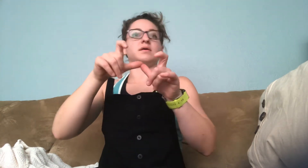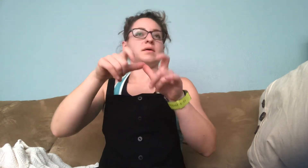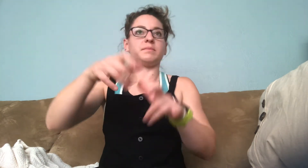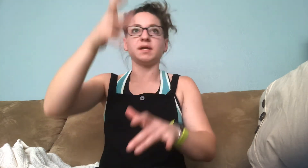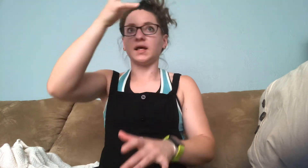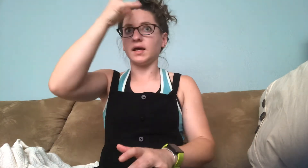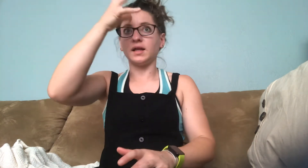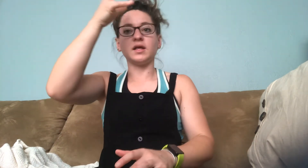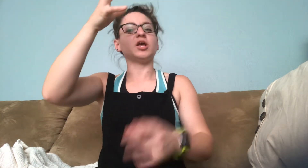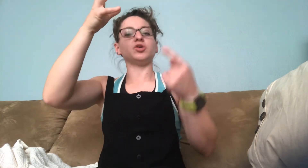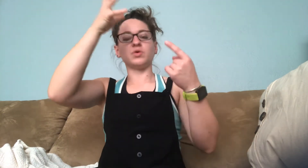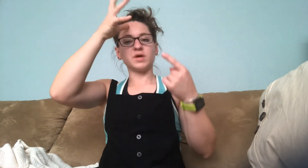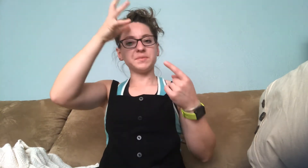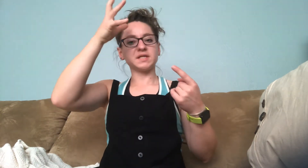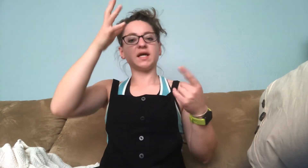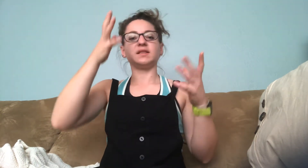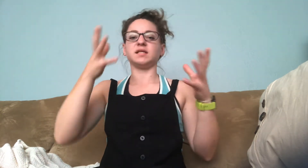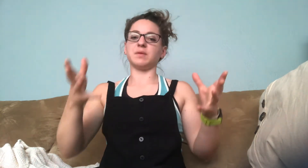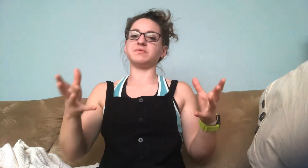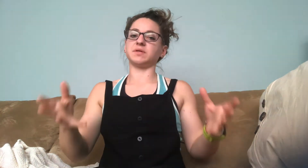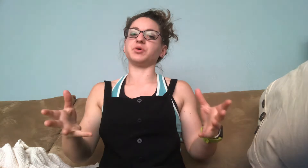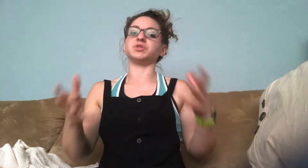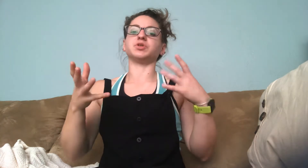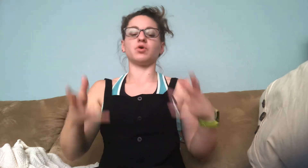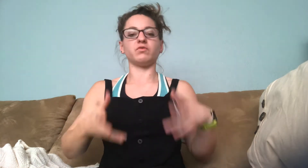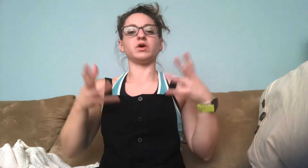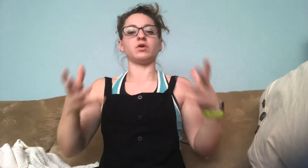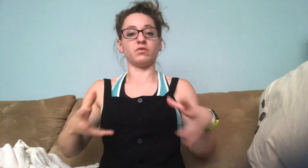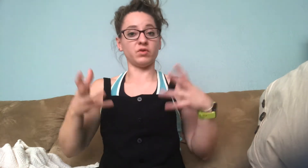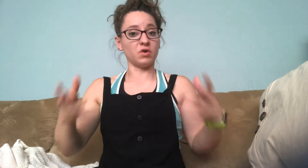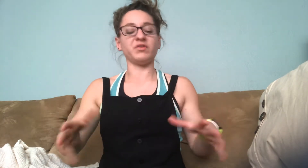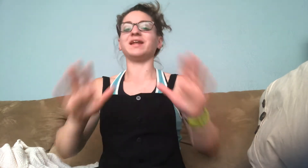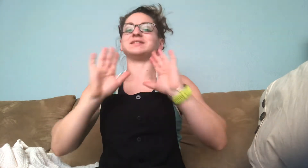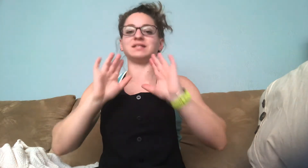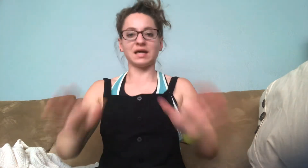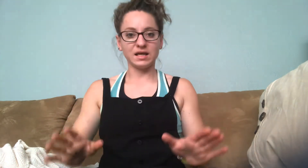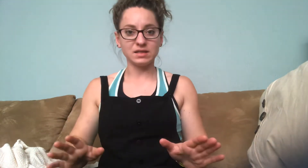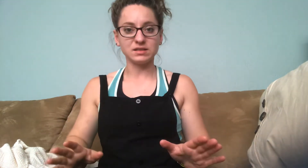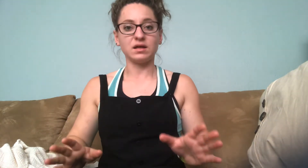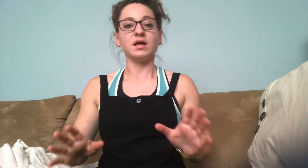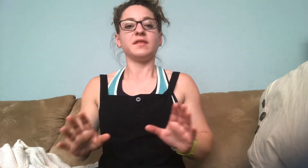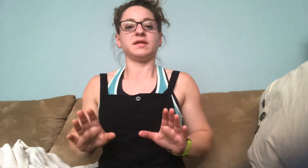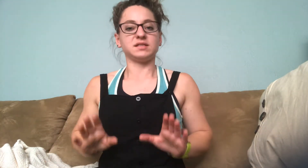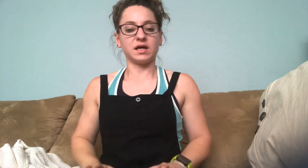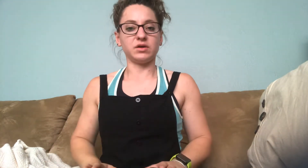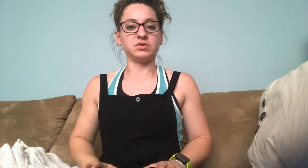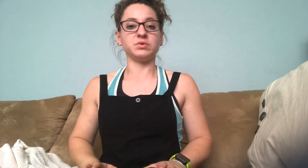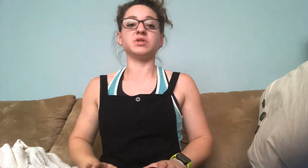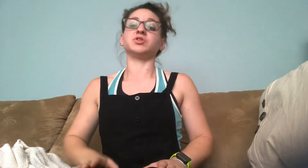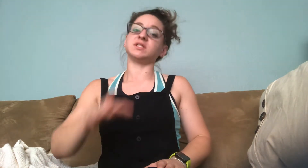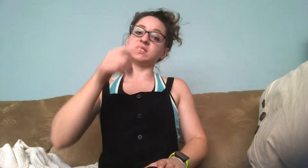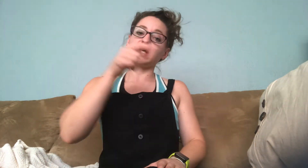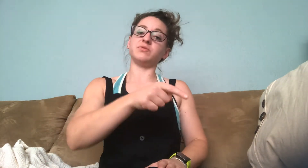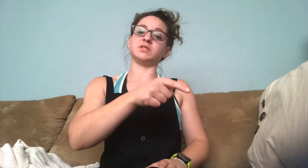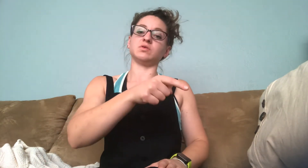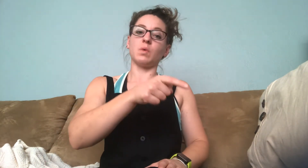run. You don't keep signing the name of a person over and over and over. That is not ASL. That's not how you do it. So there's another